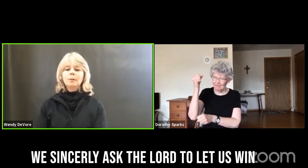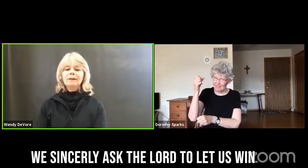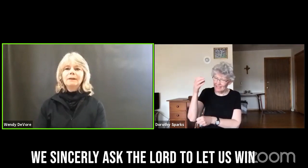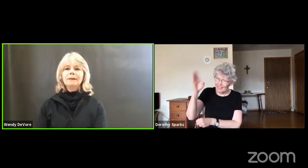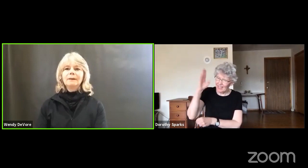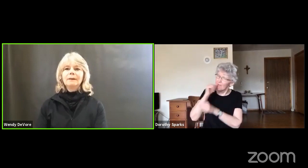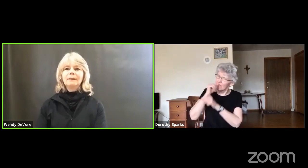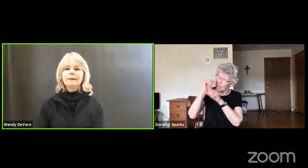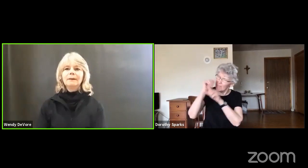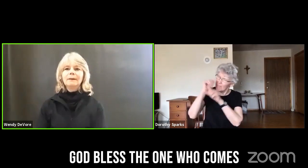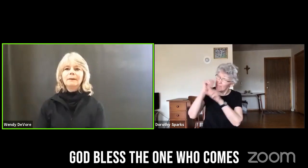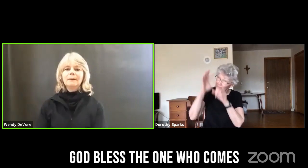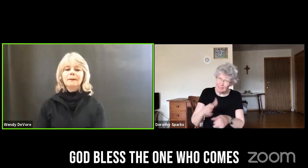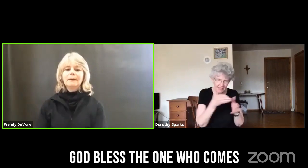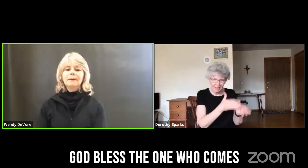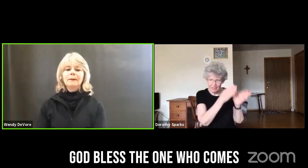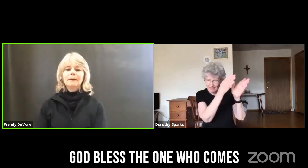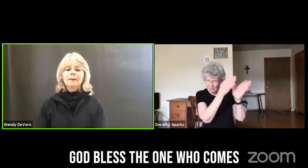win.